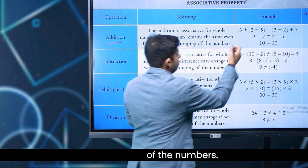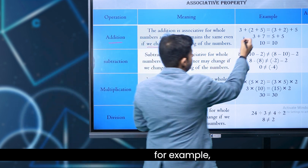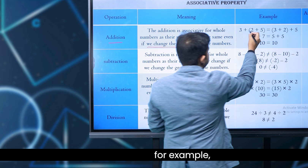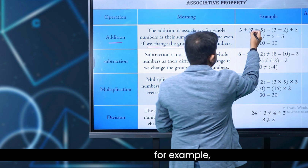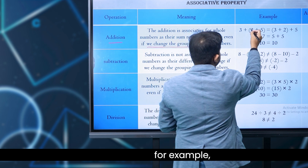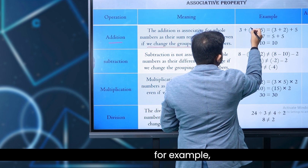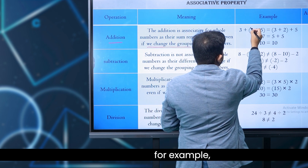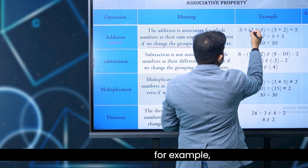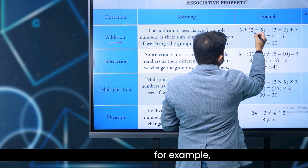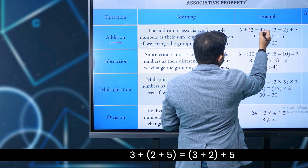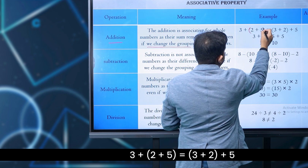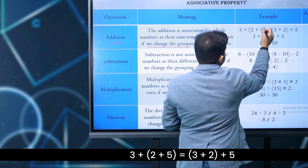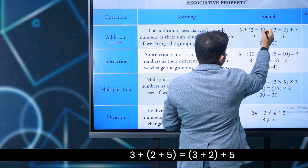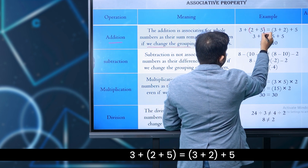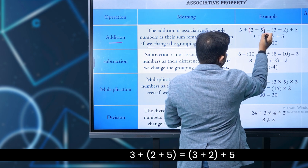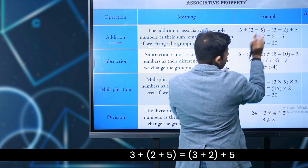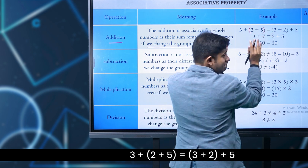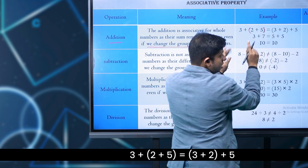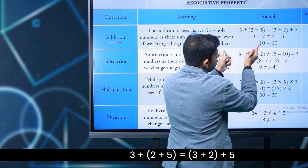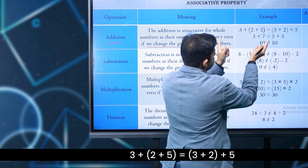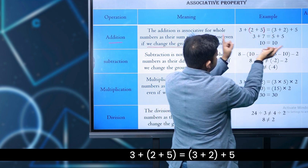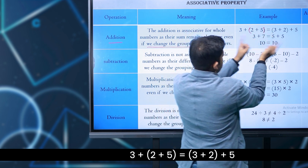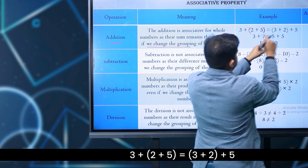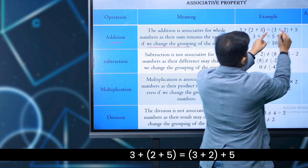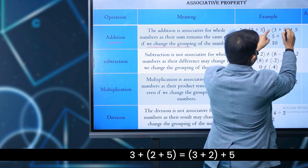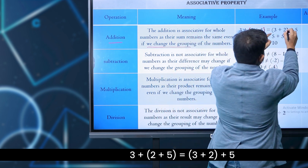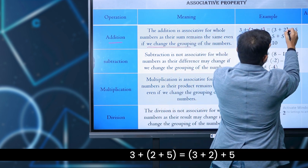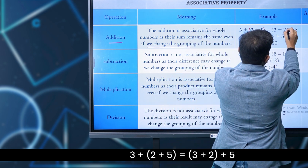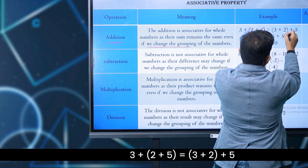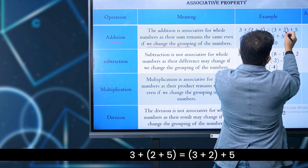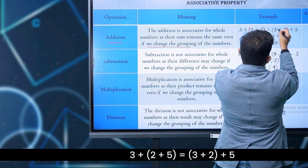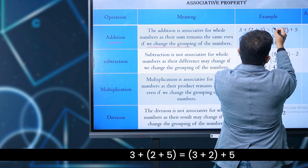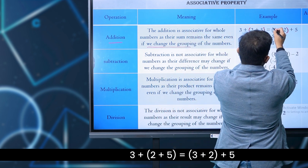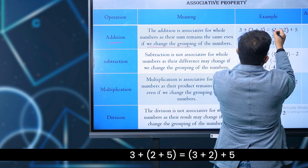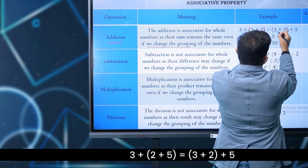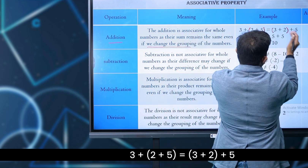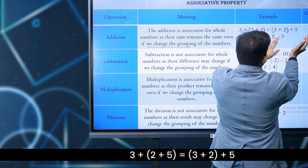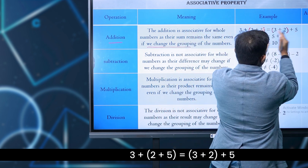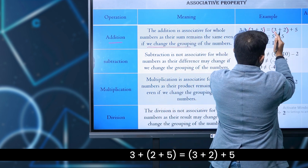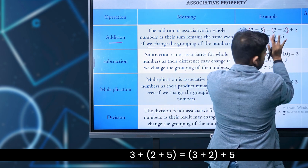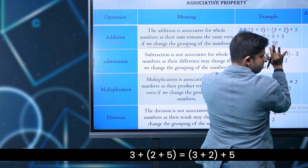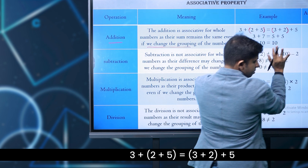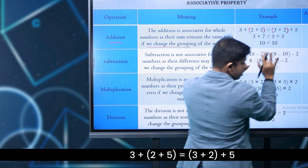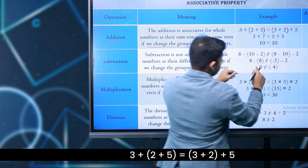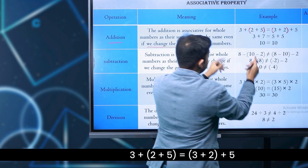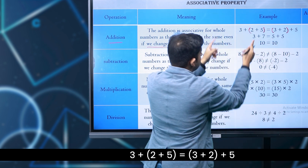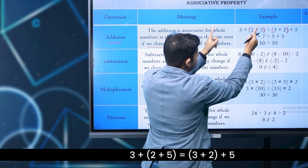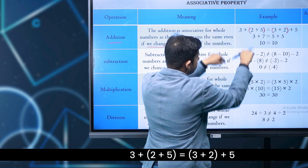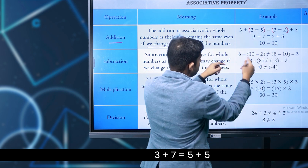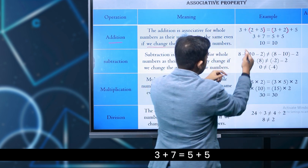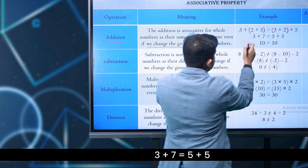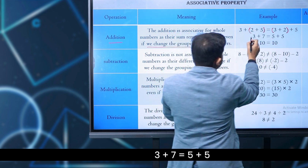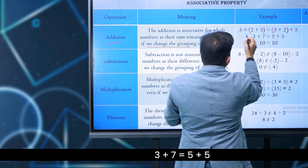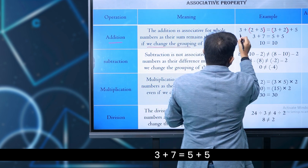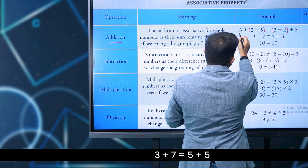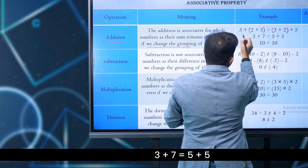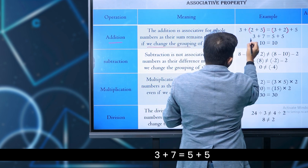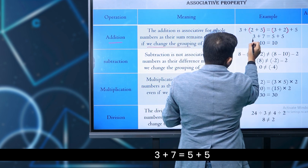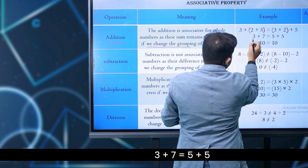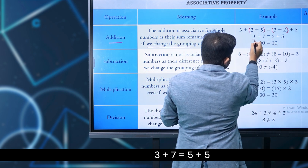For example, 3 plus of 2 plus 5 is equal to 3 plus 2 plus 5. 3 plus 7 is equal to